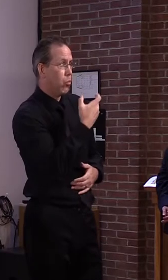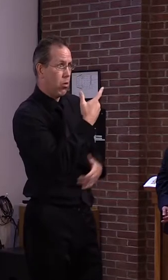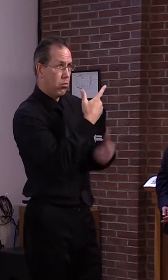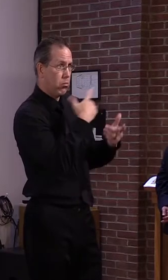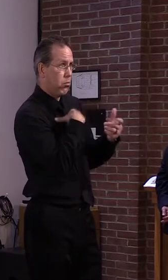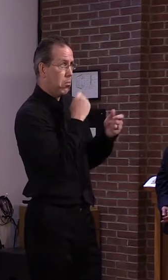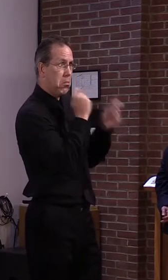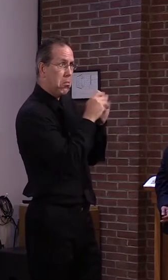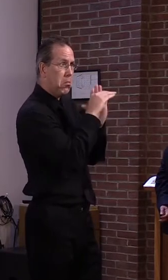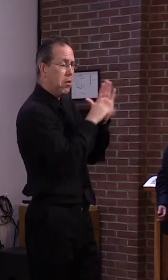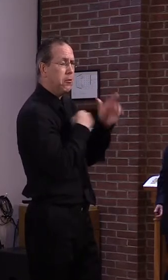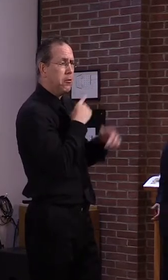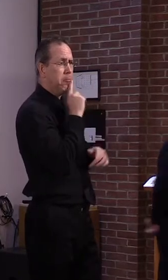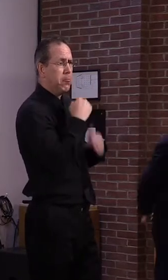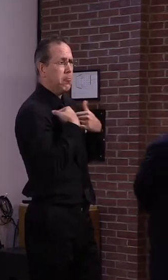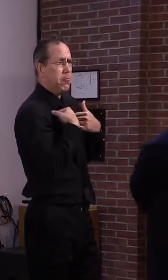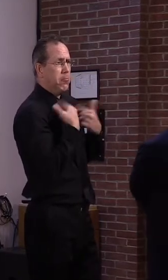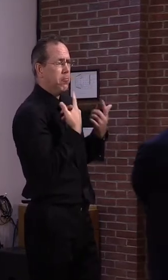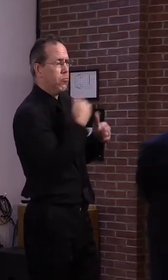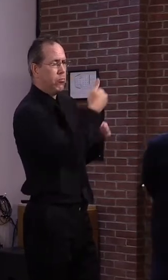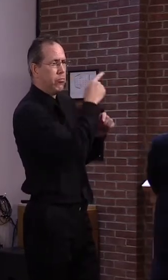Okay. Thank you.